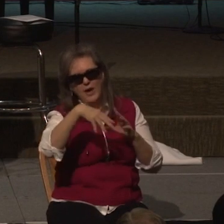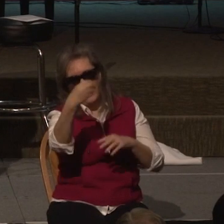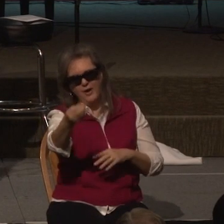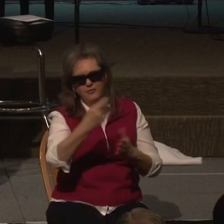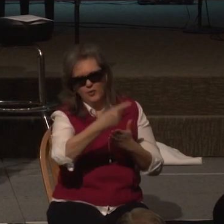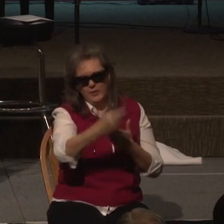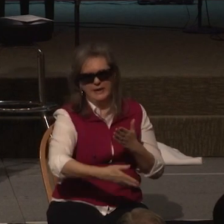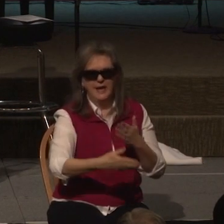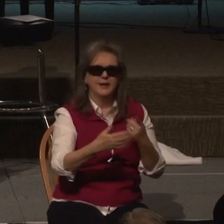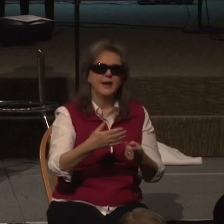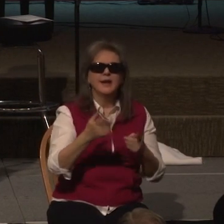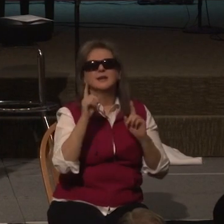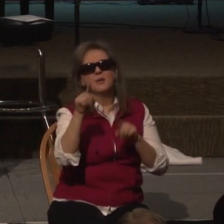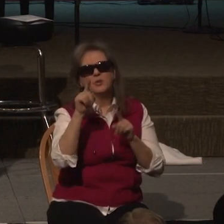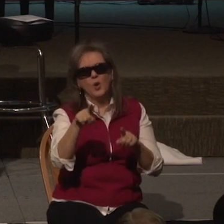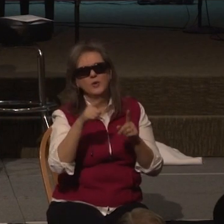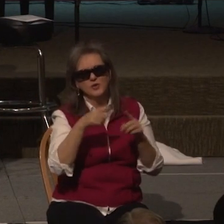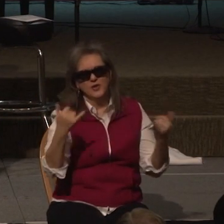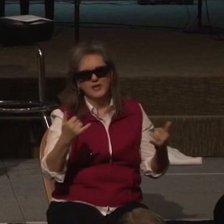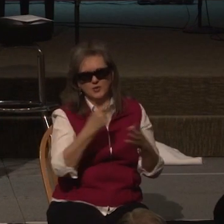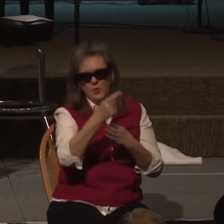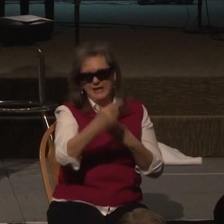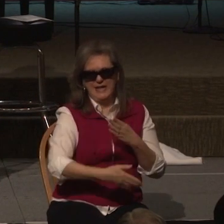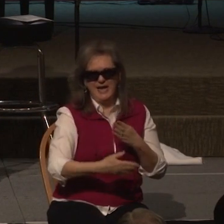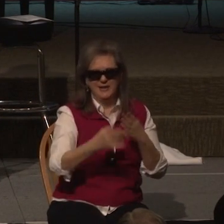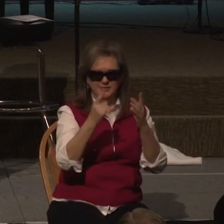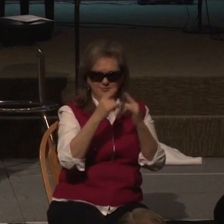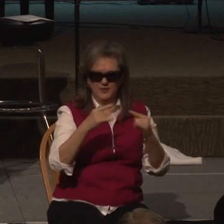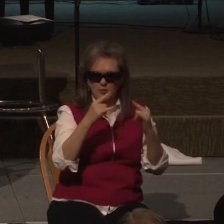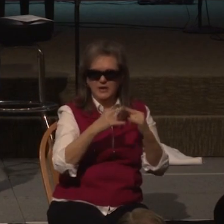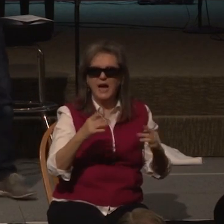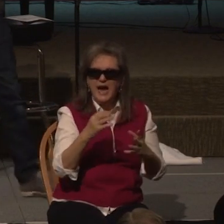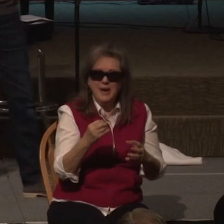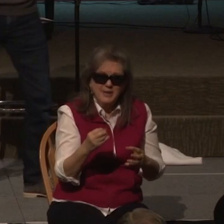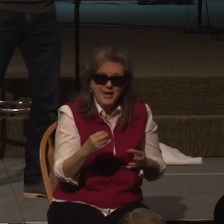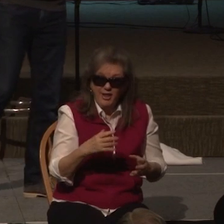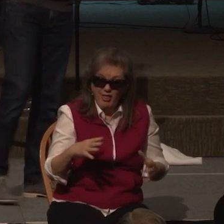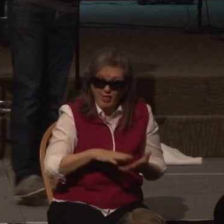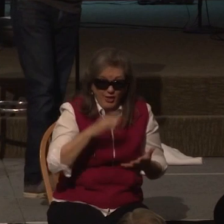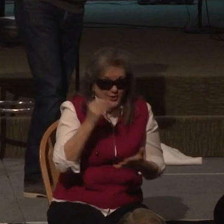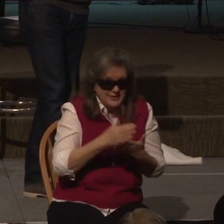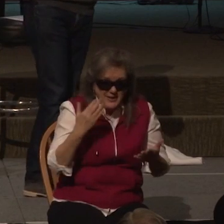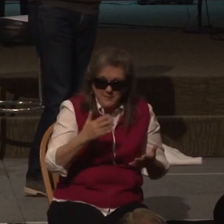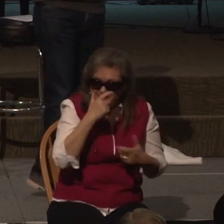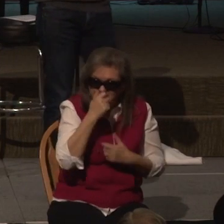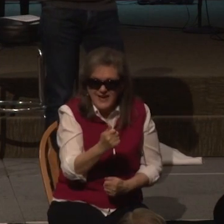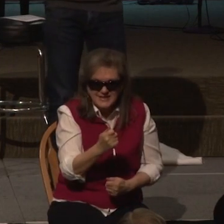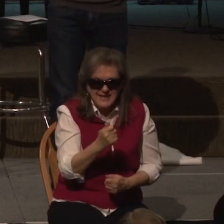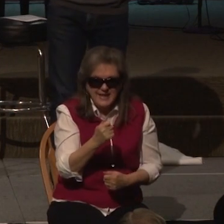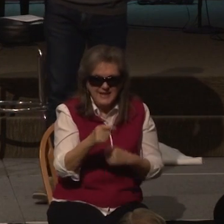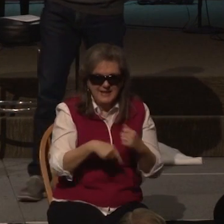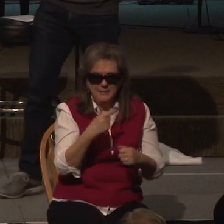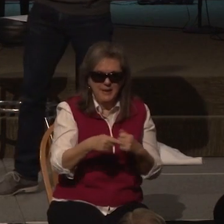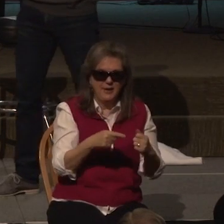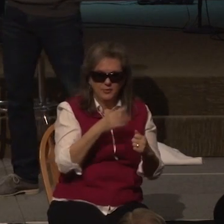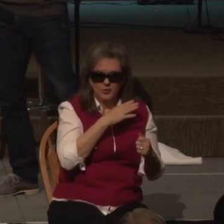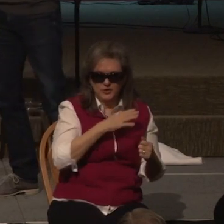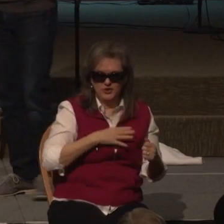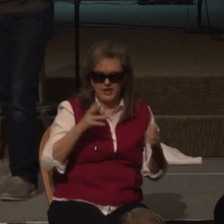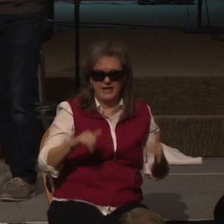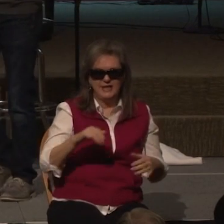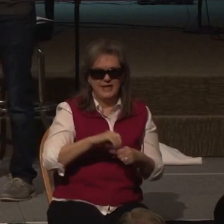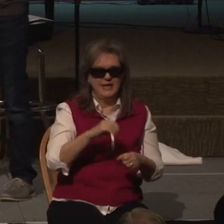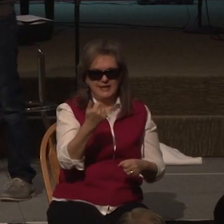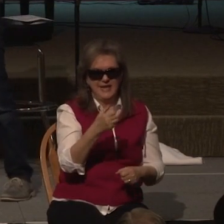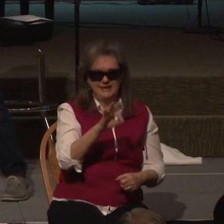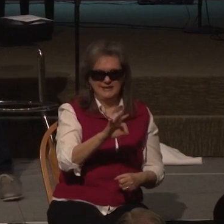invited me to this, right? And so I'm going to this weekend retreat thinking, I'm going to learn something fascinating about Christian history in the year 1910. But